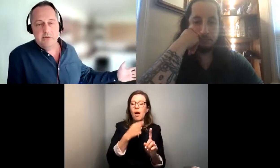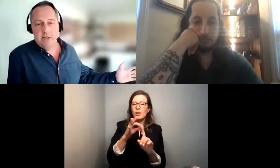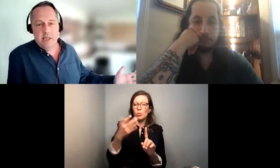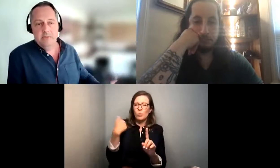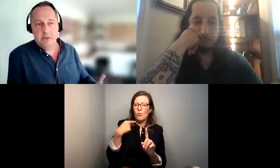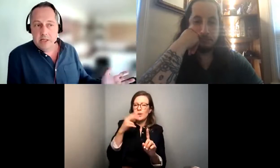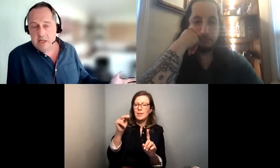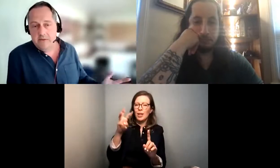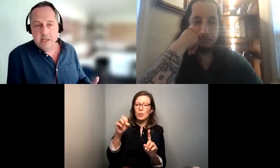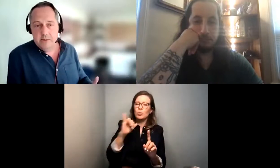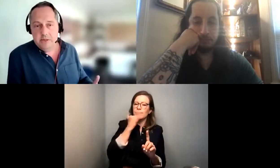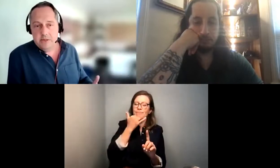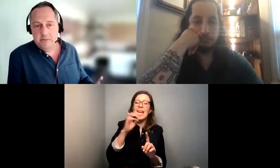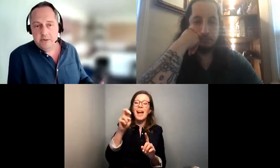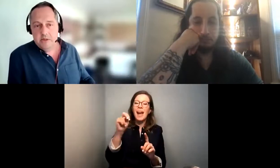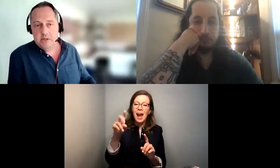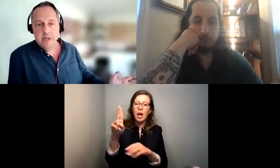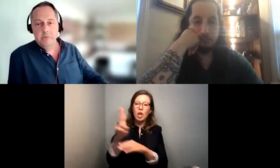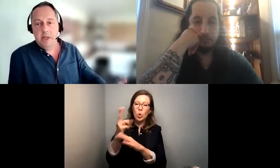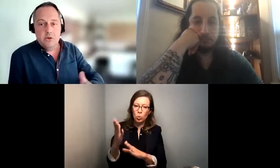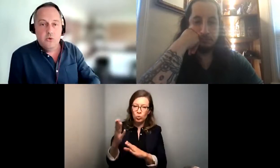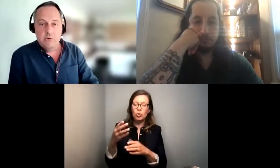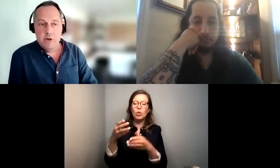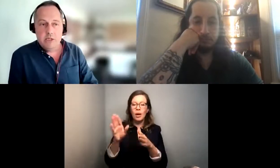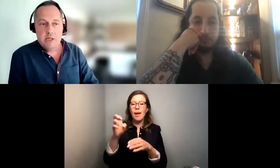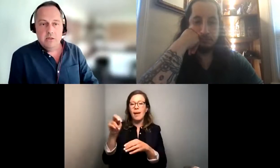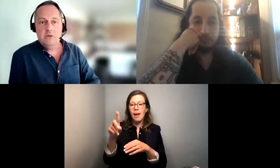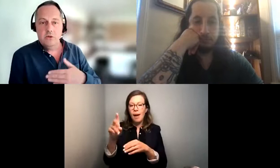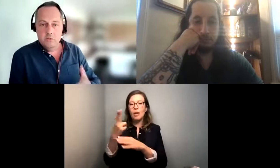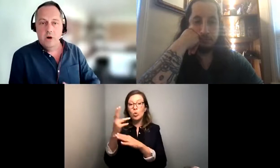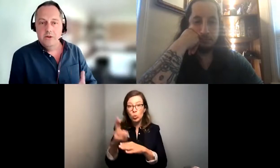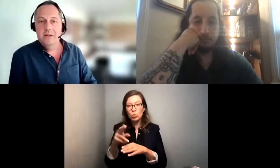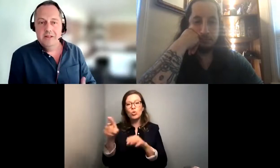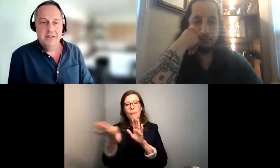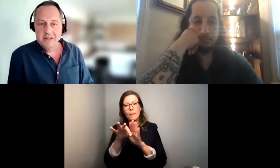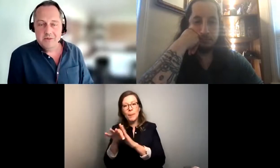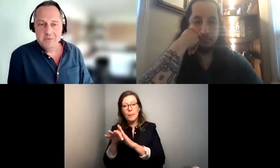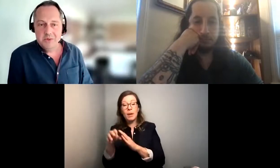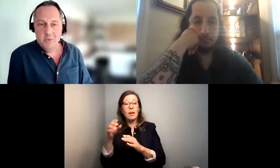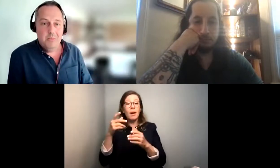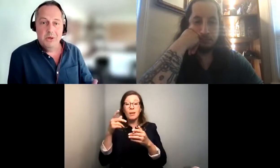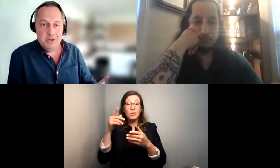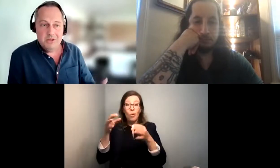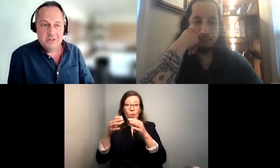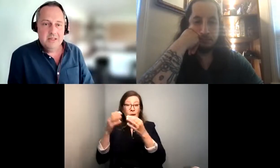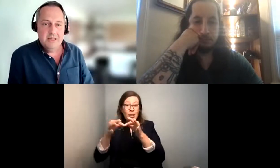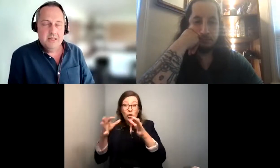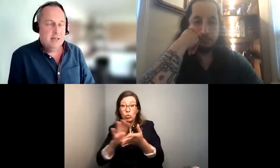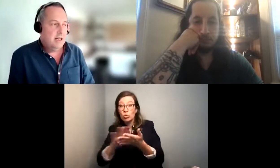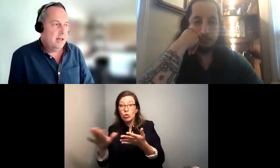you can have a team, potentially have a team of interpreters, but they could all be reskinned to one, you know, to one